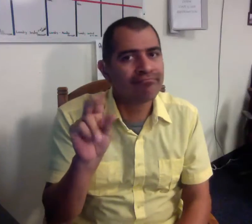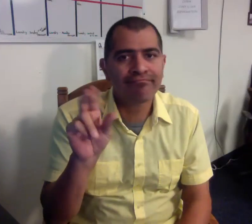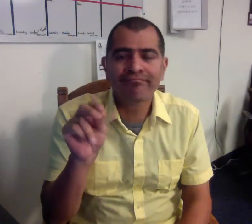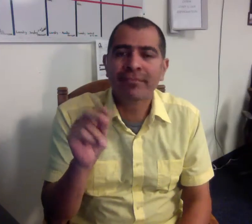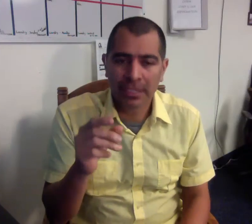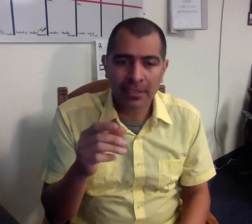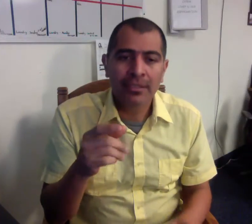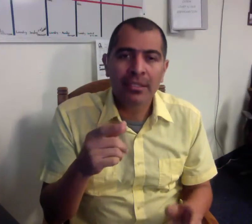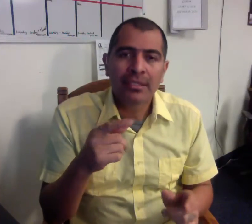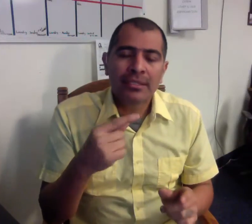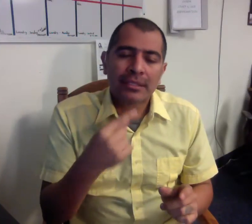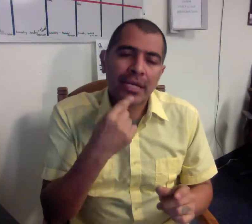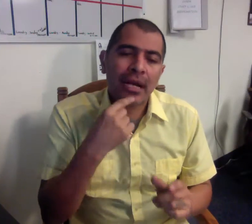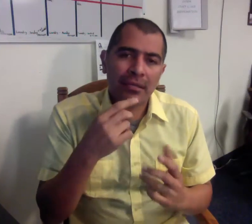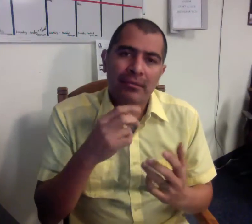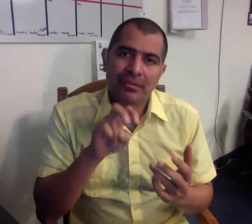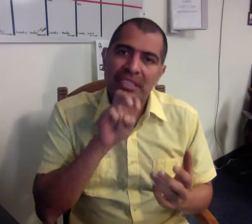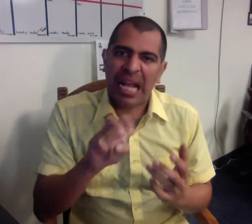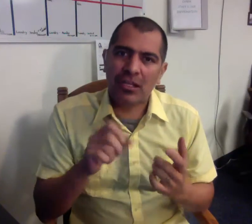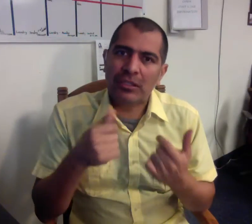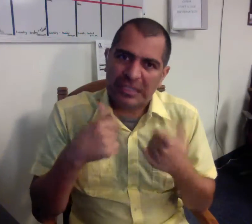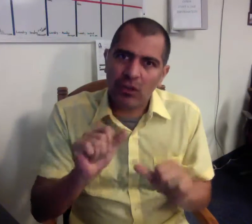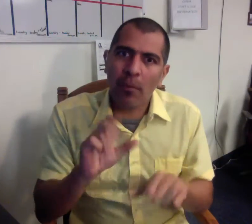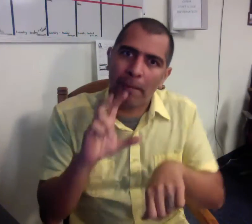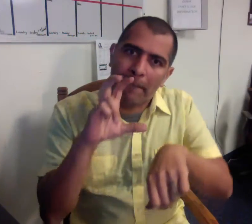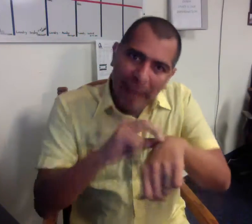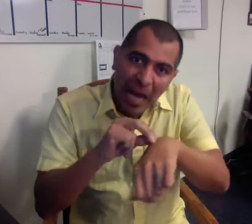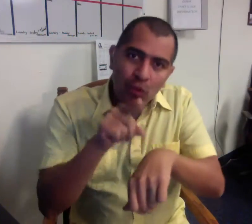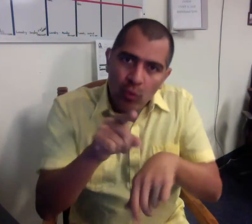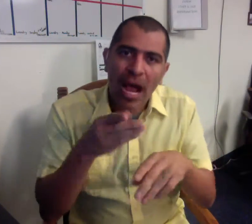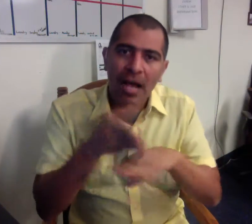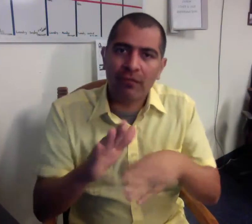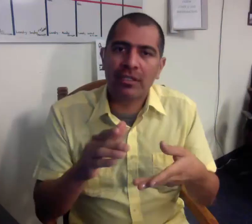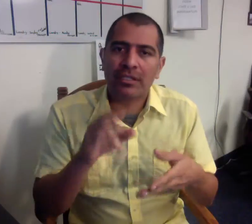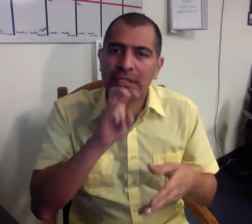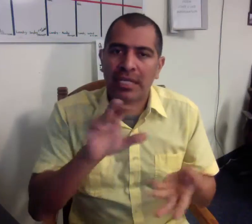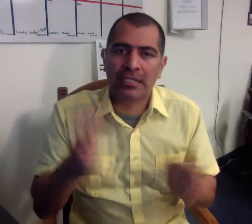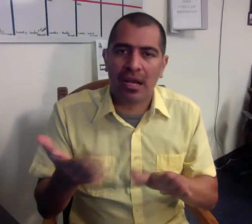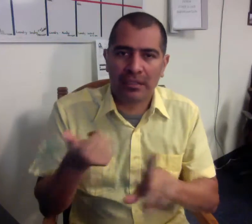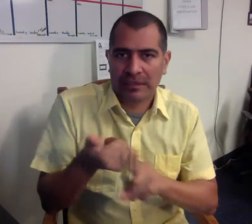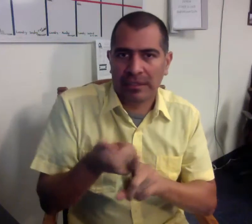when they save, you save, because that's how it should work in modern world. Be sure. It's backed by Allstate. Here's goal.